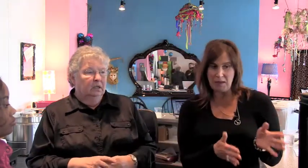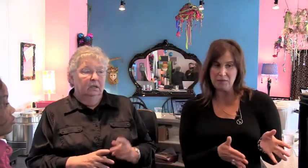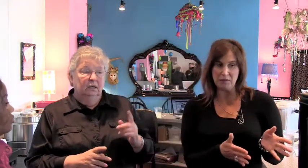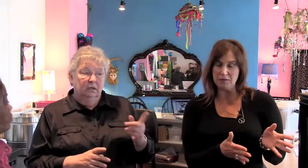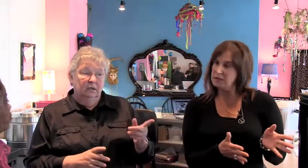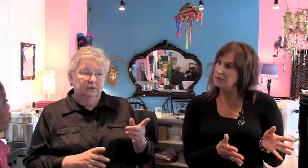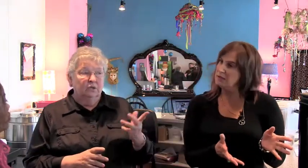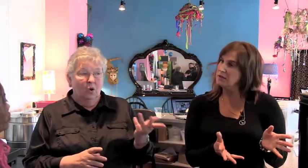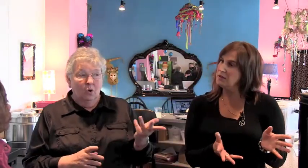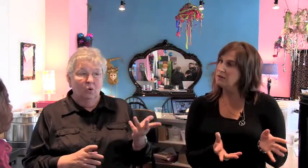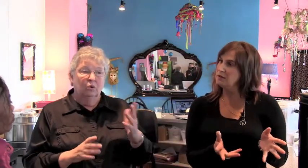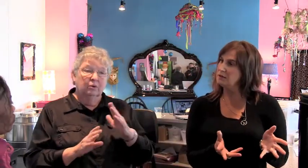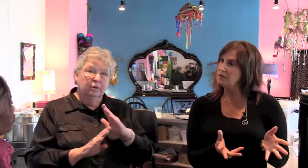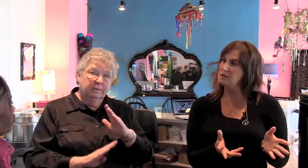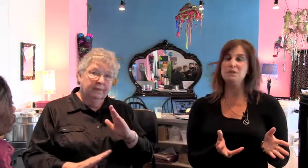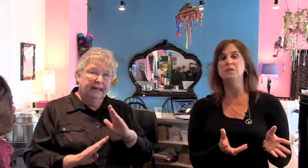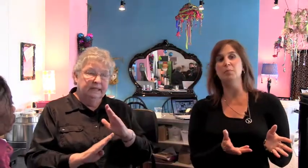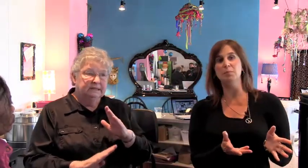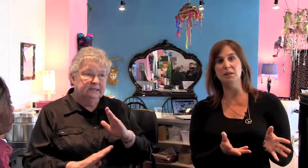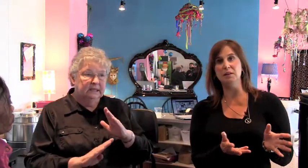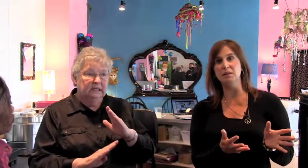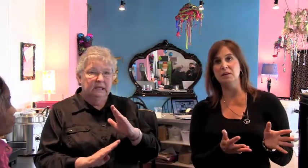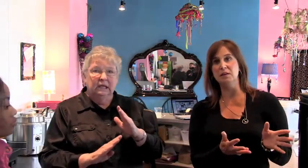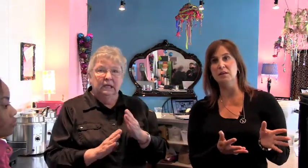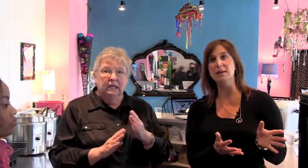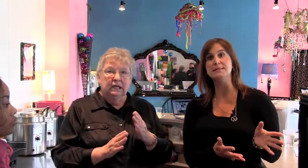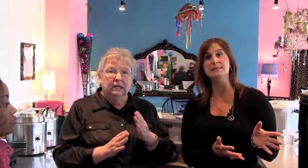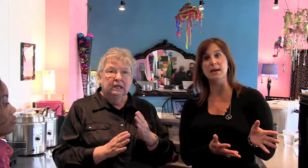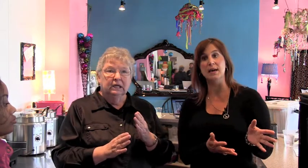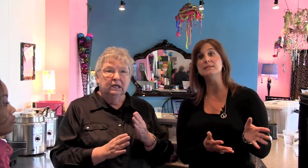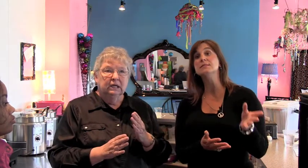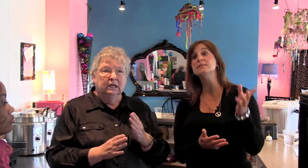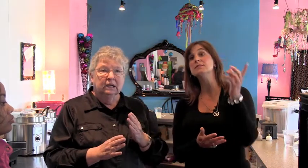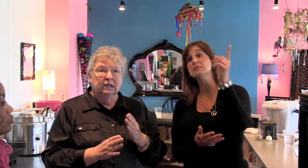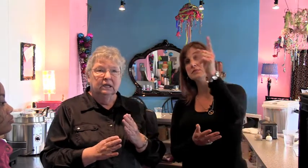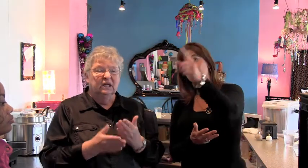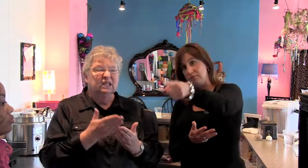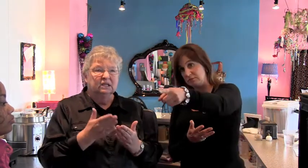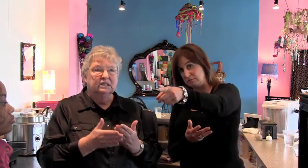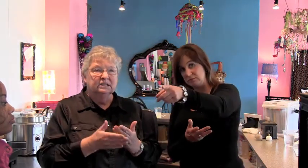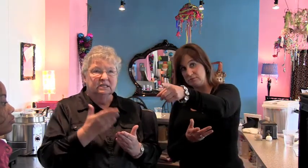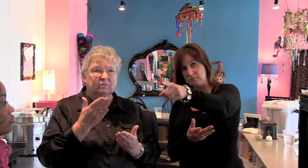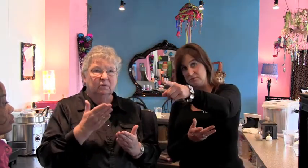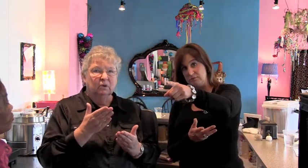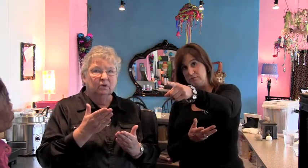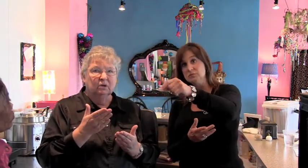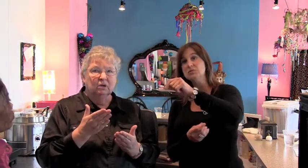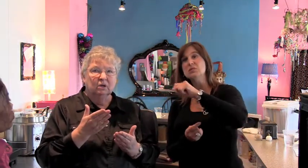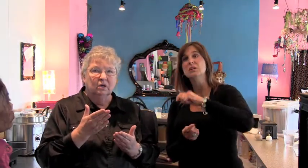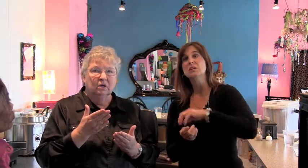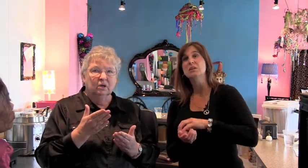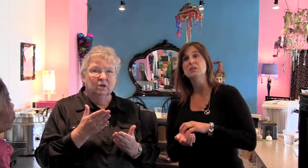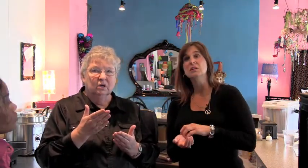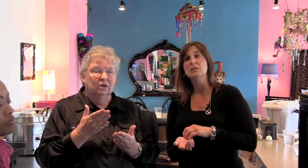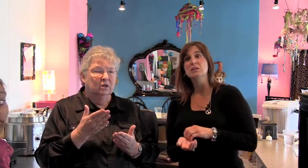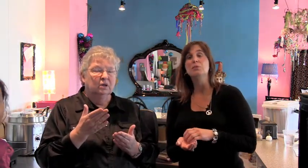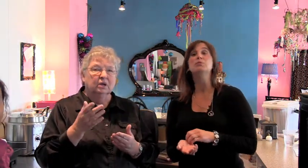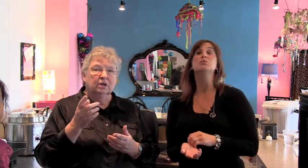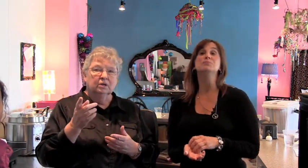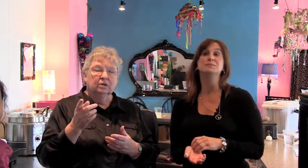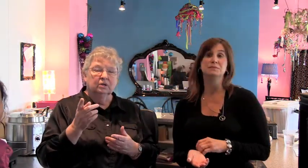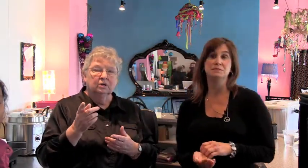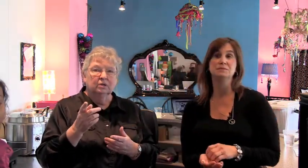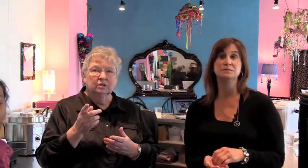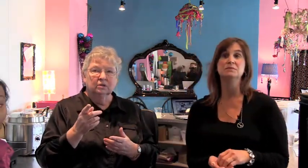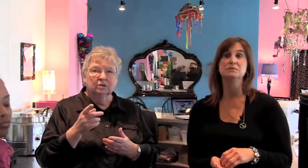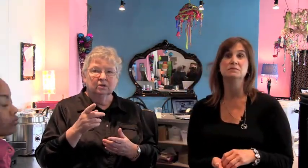But basically, it's as simple as that. What kind of coffee do we have today?